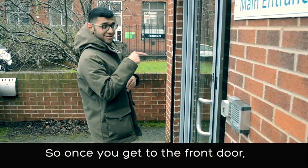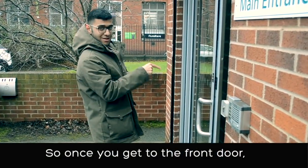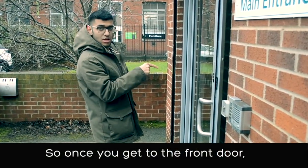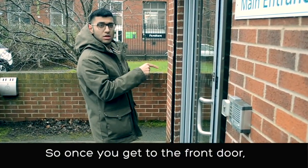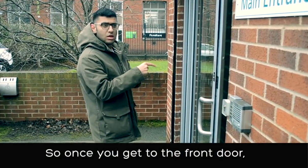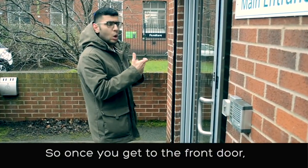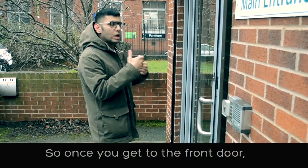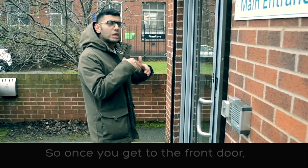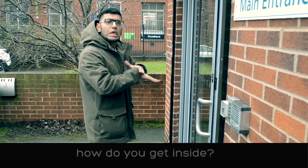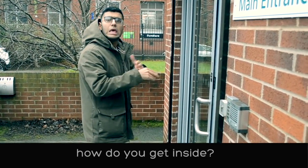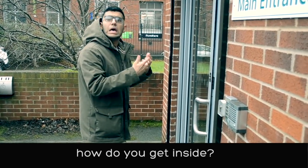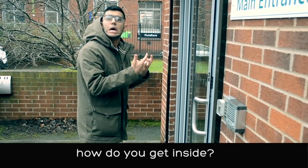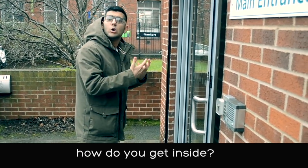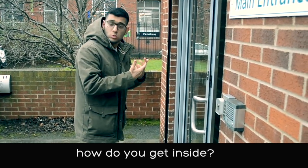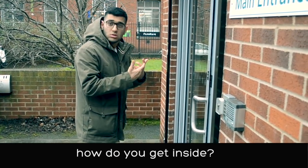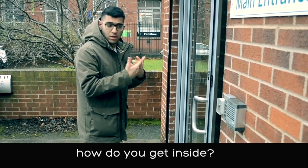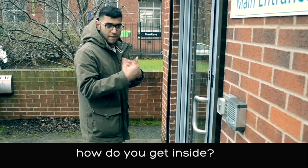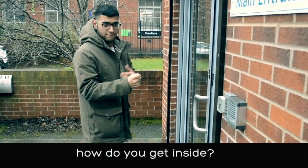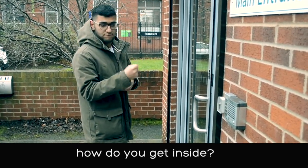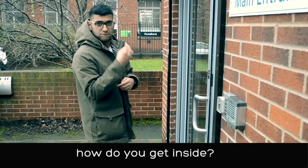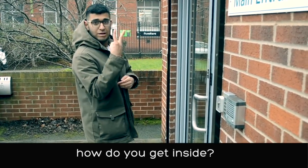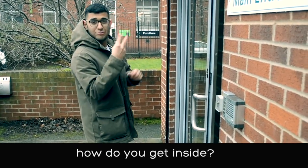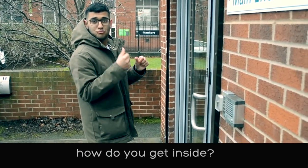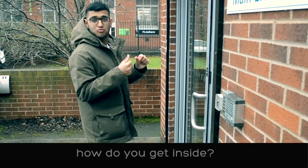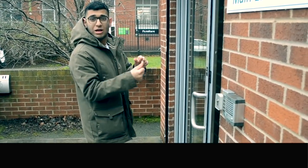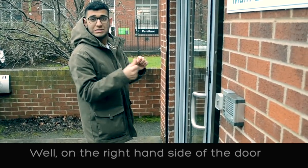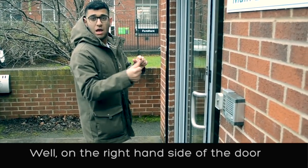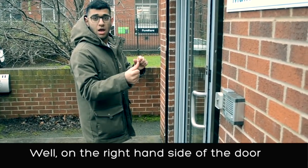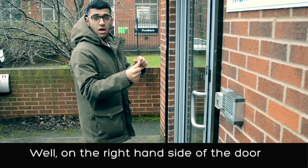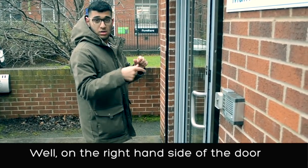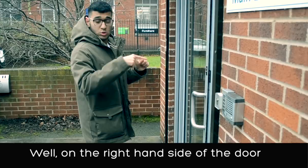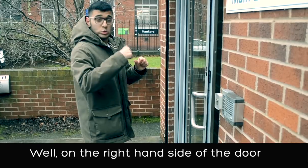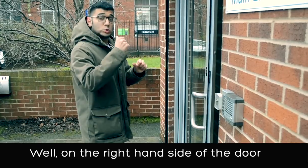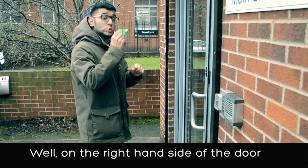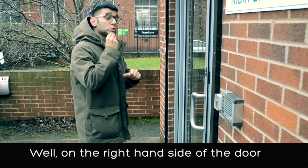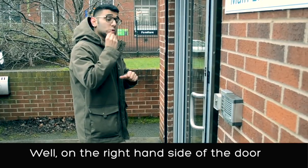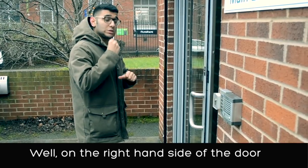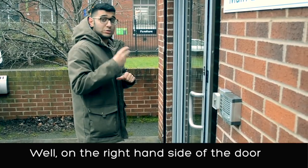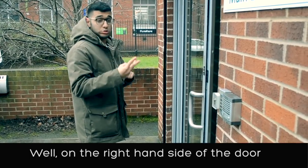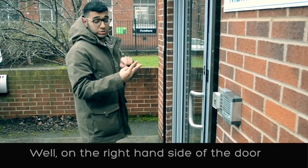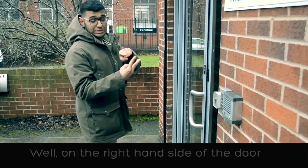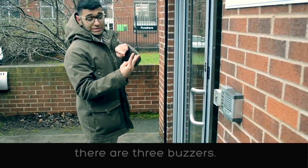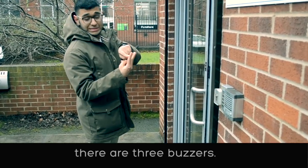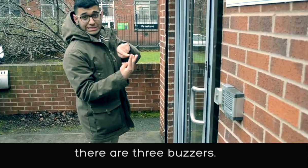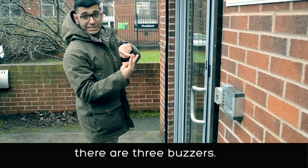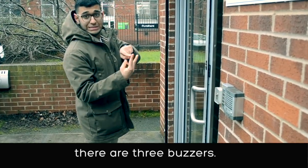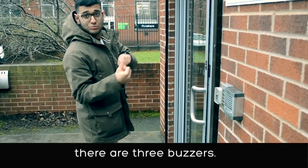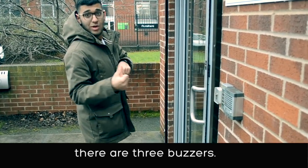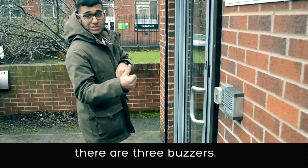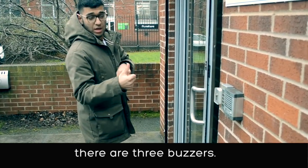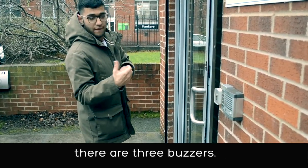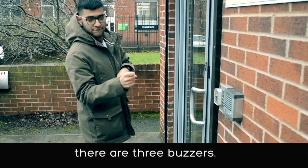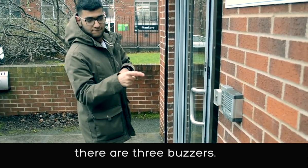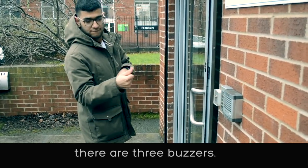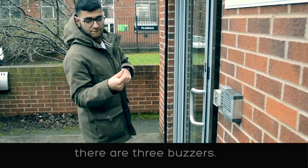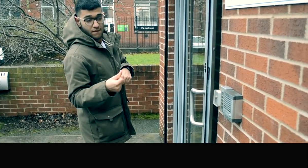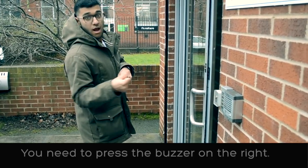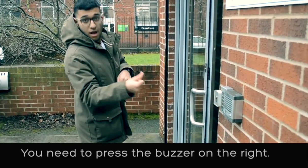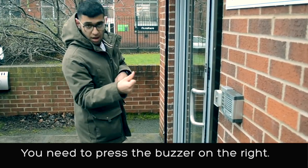So once you get to the front door, how do you get inside? Well, on the right hand side of the door, there are 3 buzzers. You need